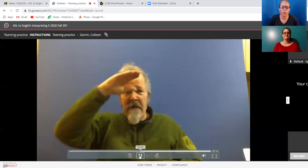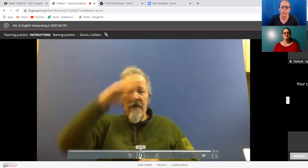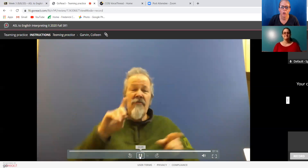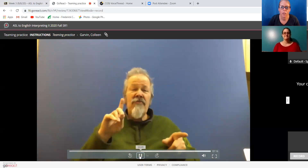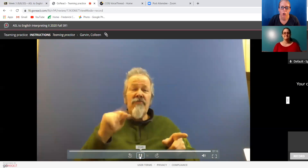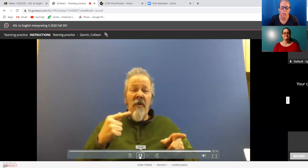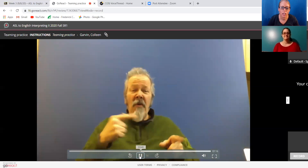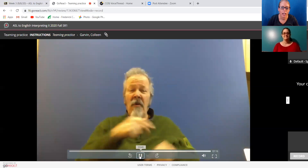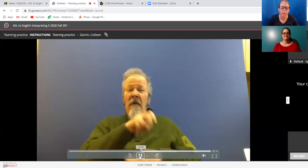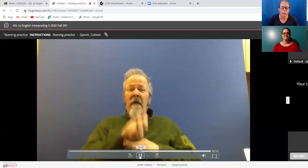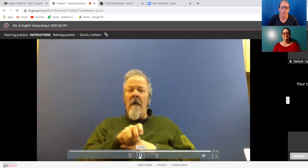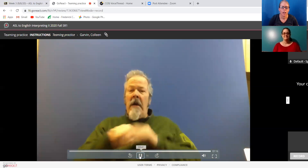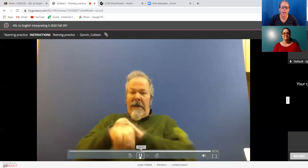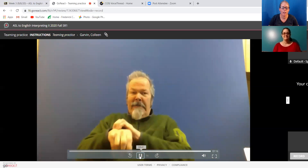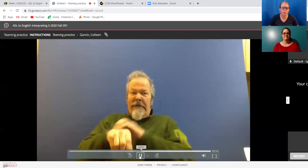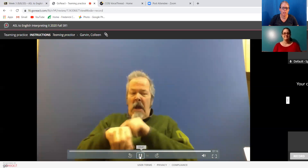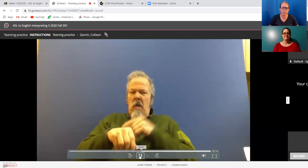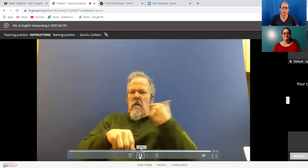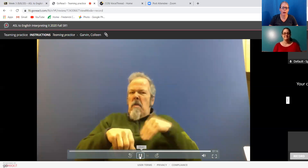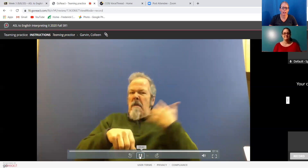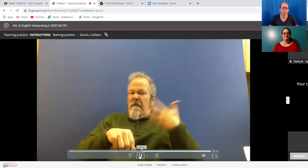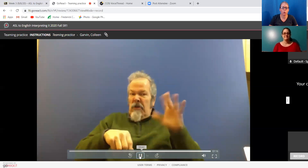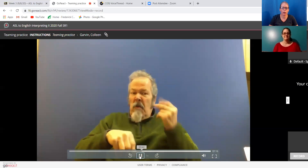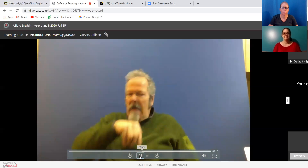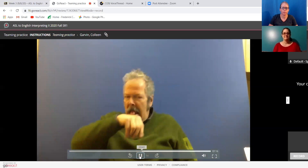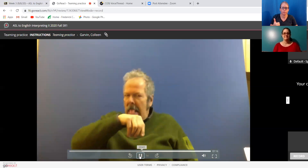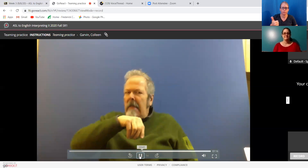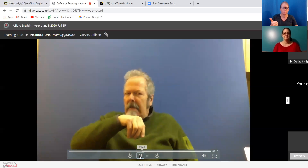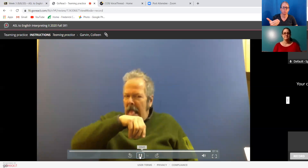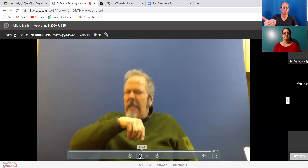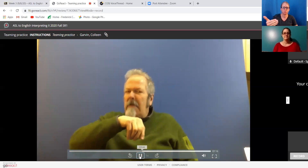The turtle let go of the dog's leg and then disappeared back into the water.